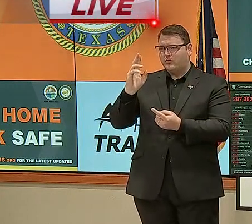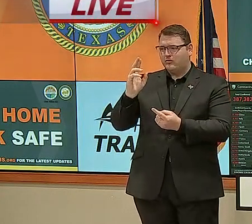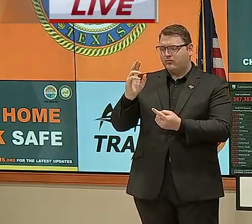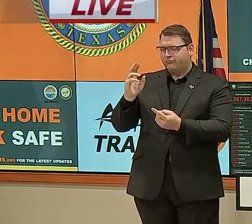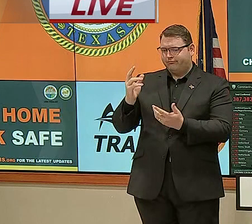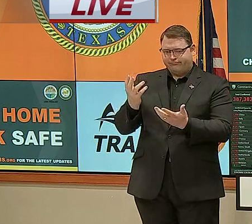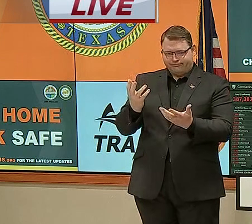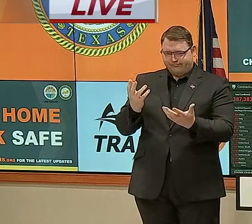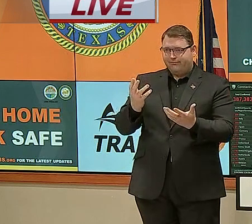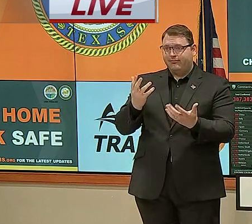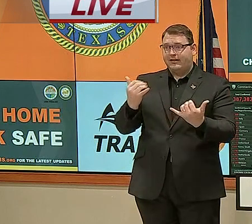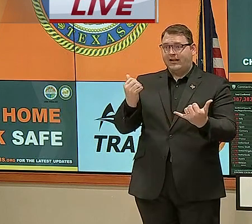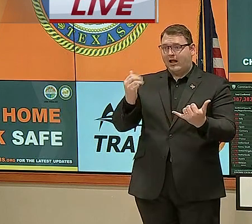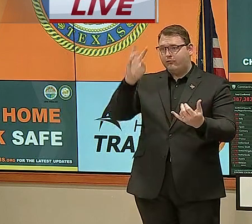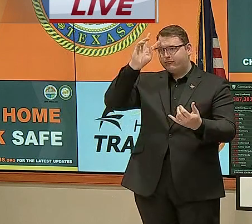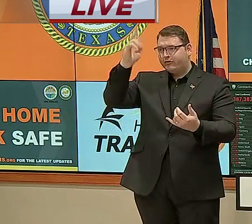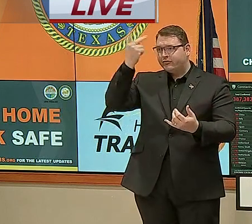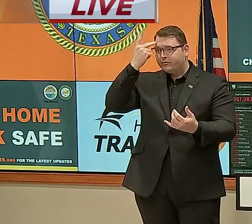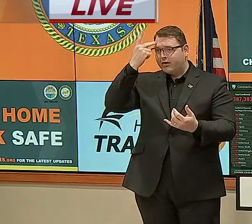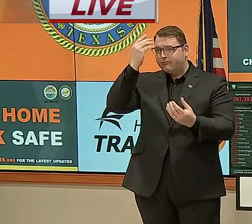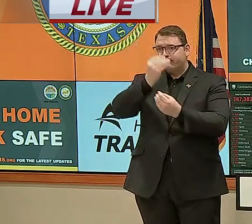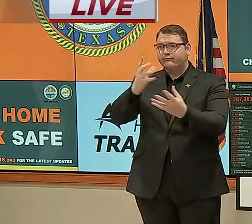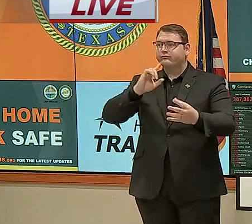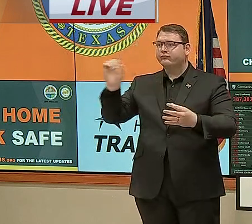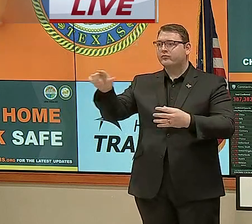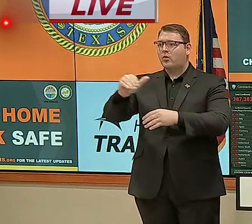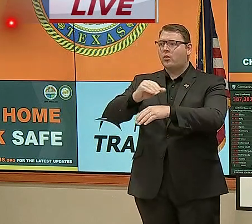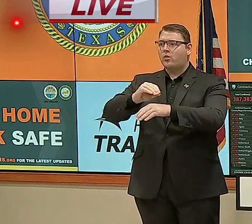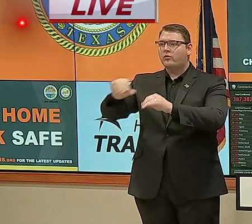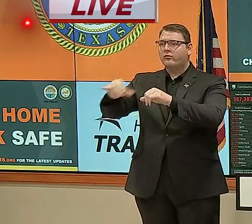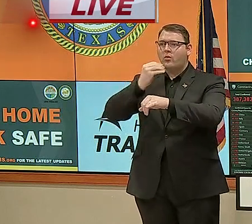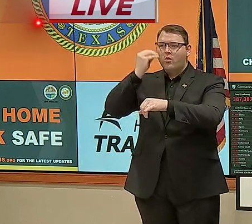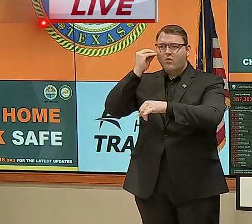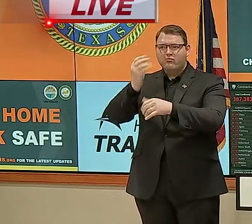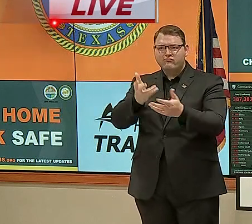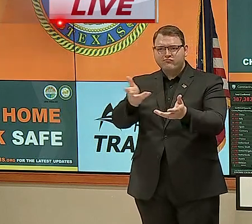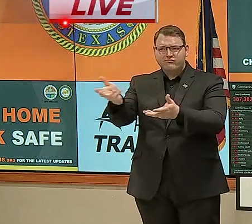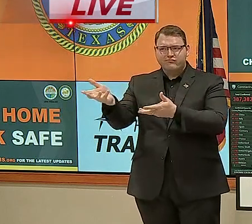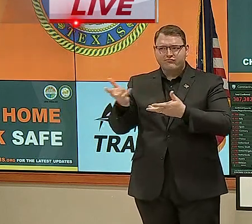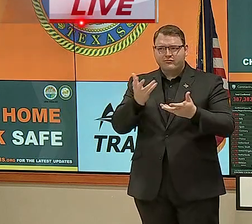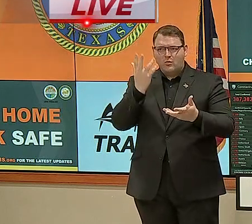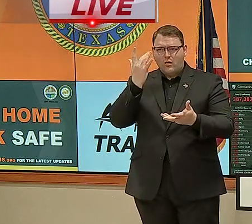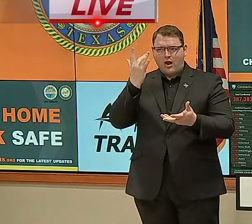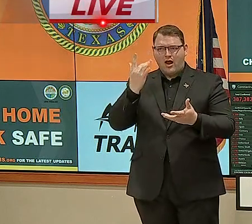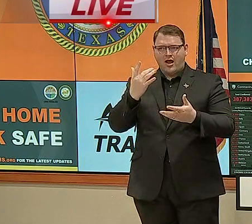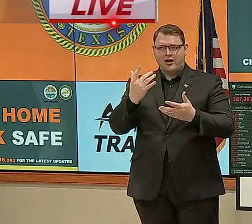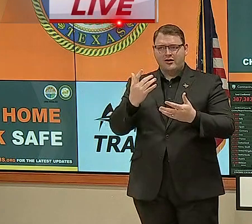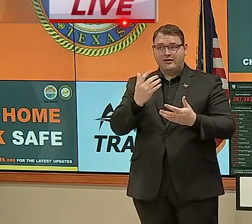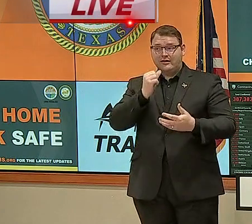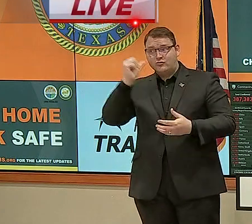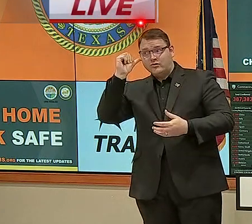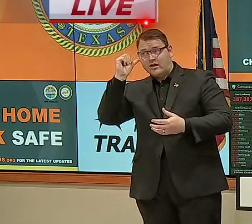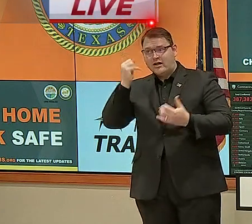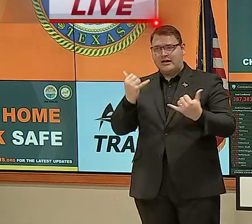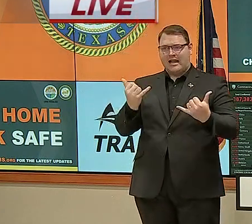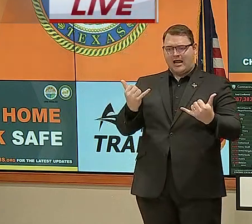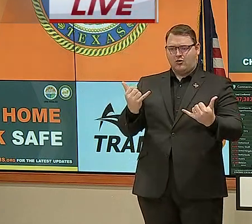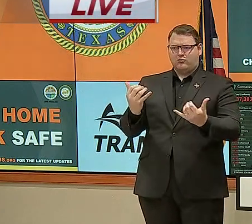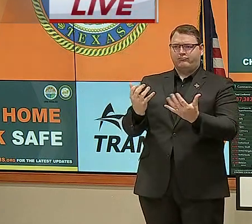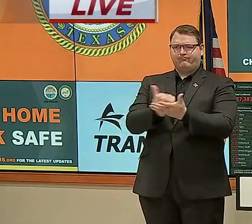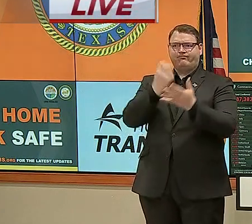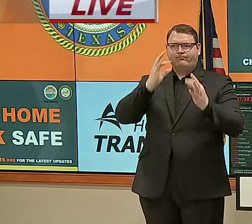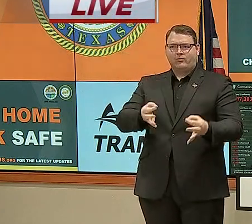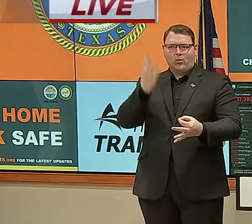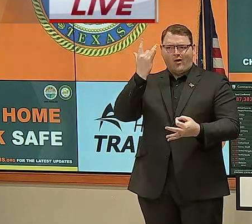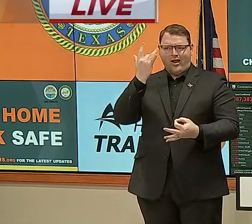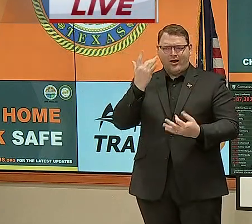lines is curious about walking us through, Judge Hidalgo, the timeline for your decision on this. So my name